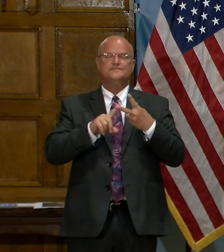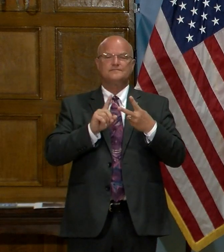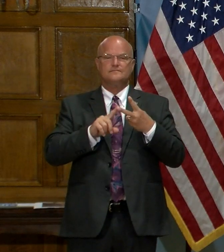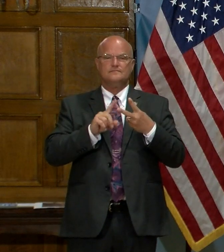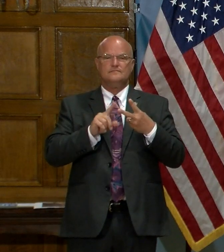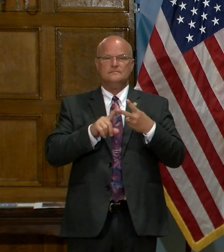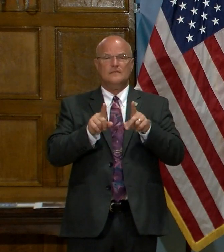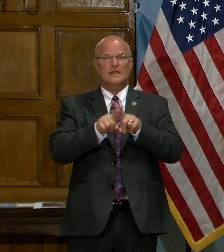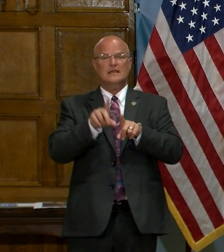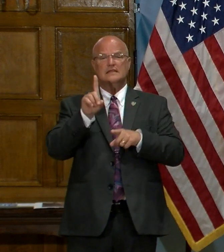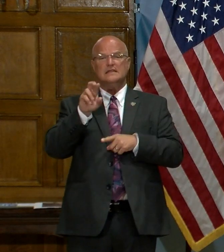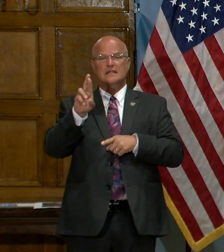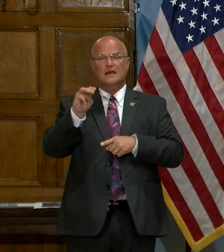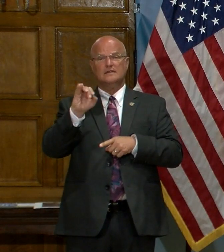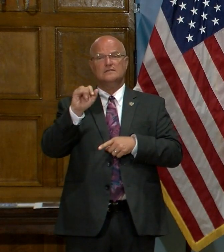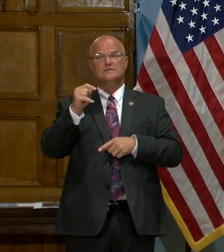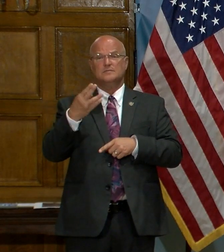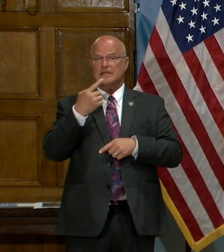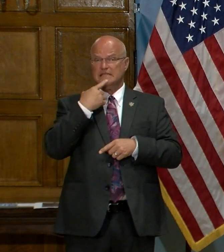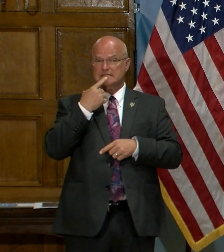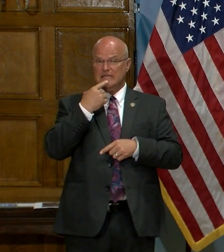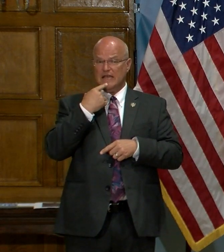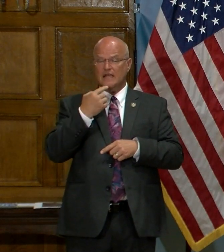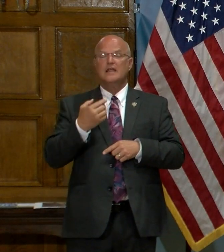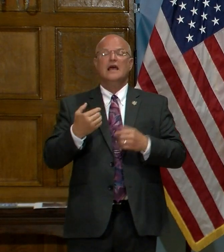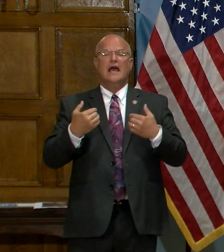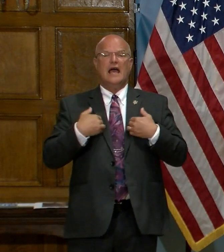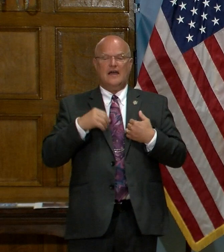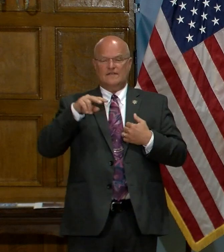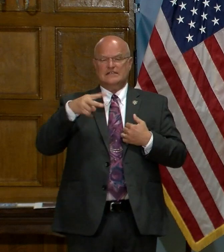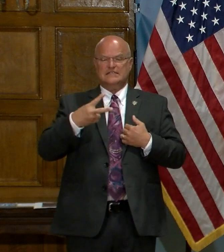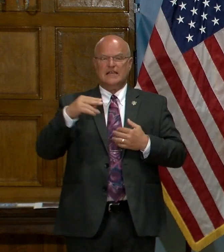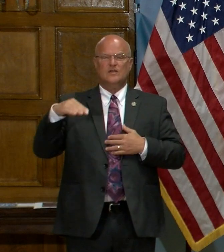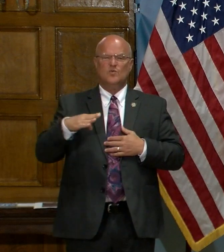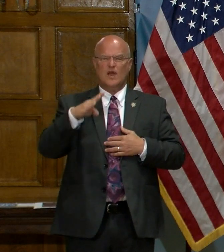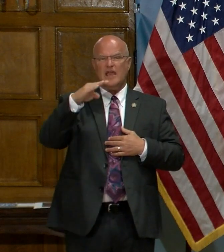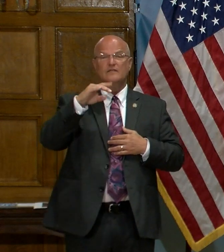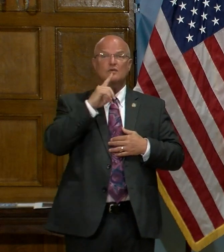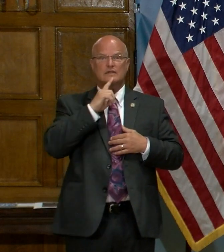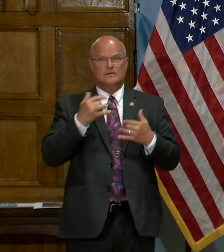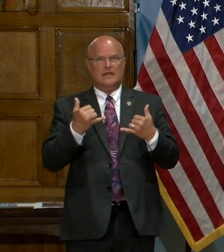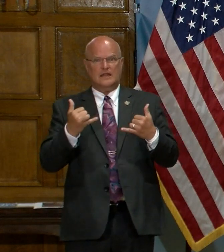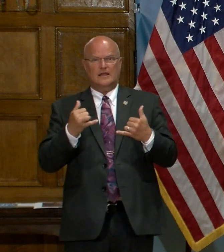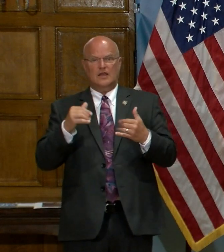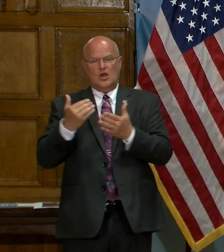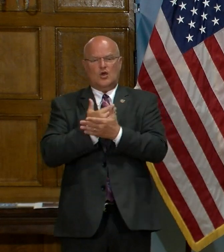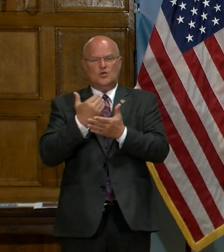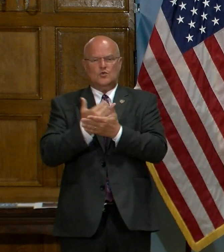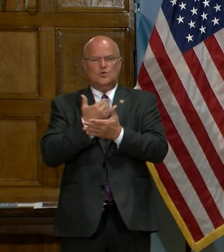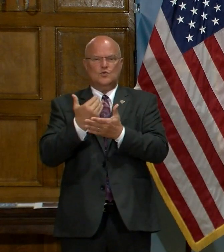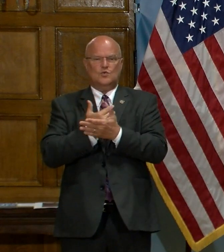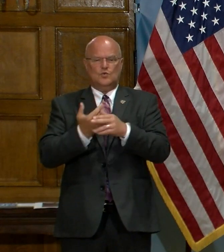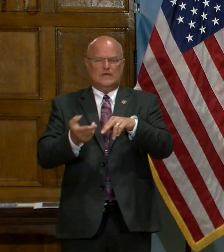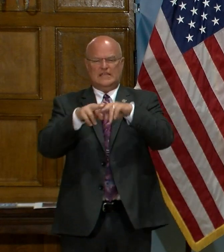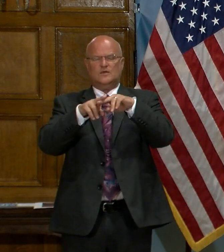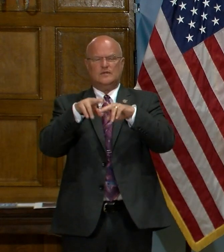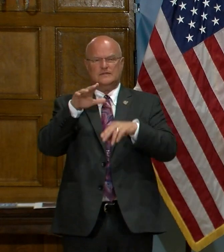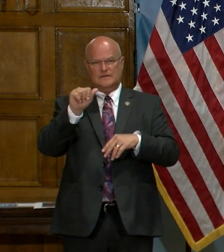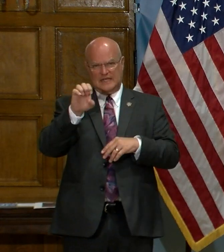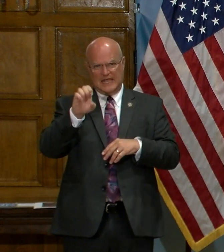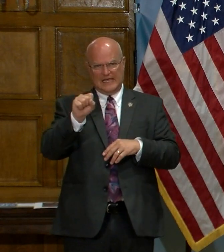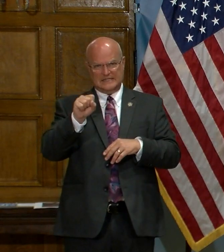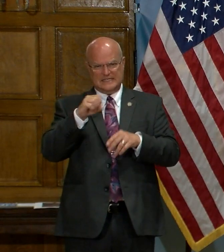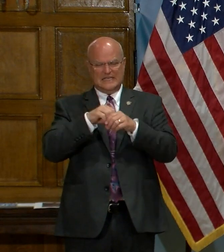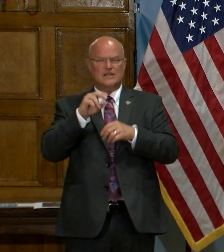Secondly, as Dr. Smith indicated, there is a second wave, or there is a new increase in